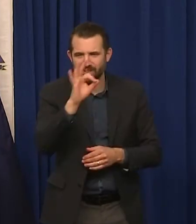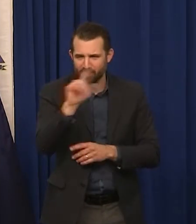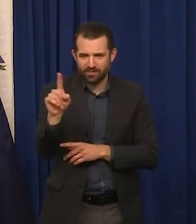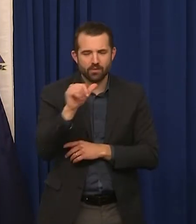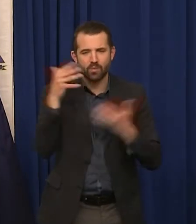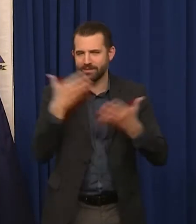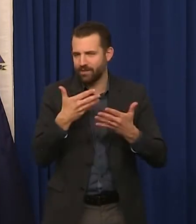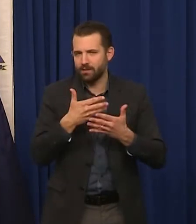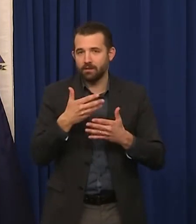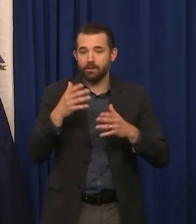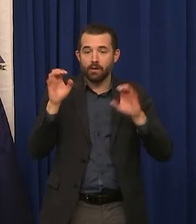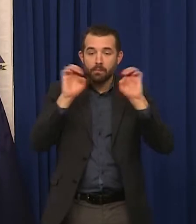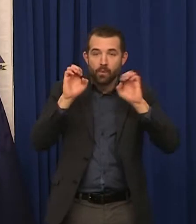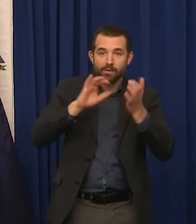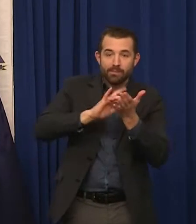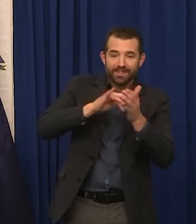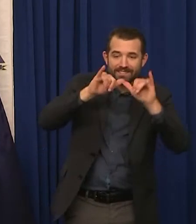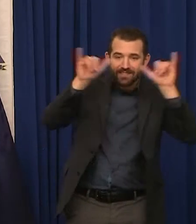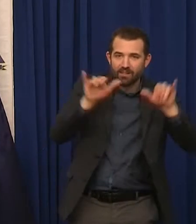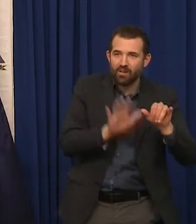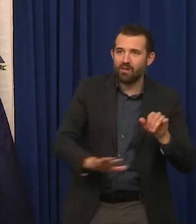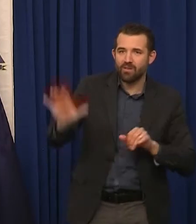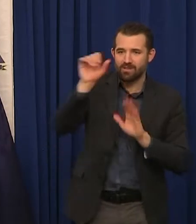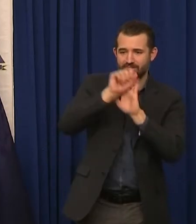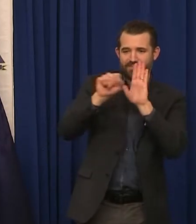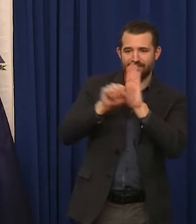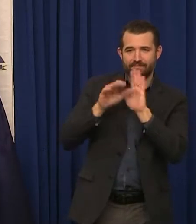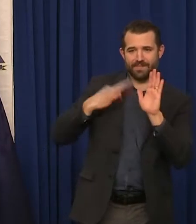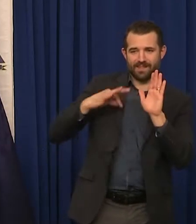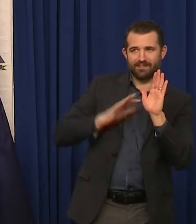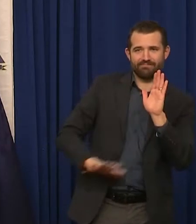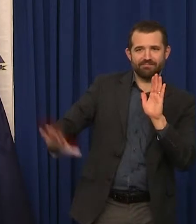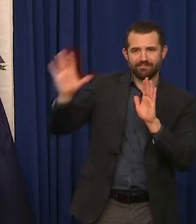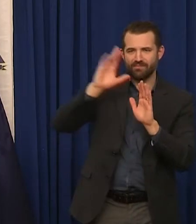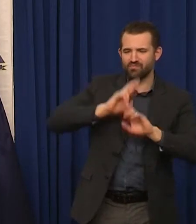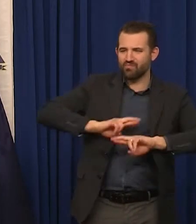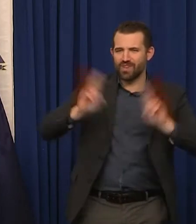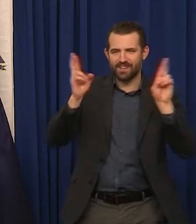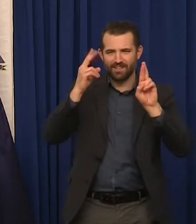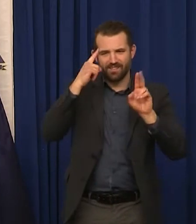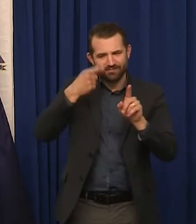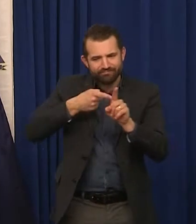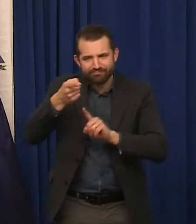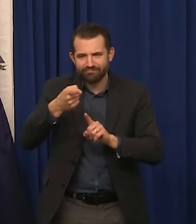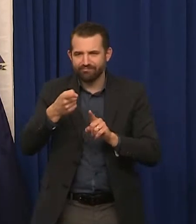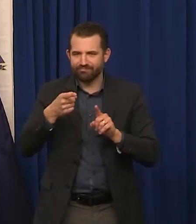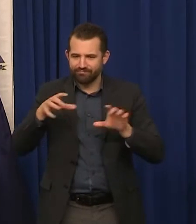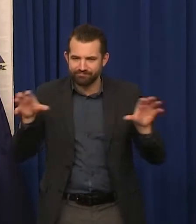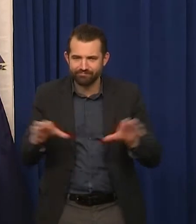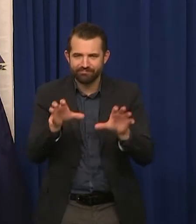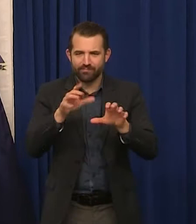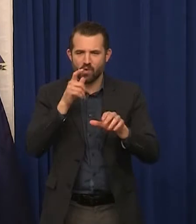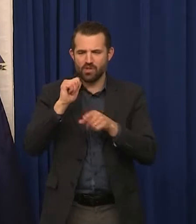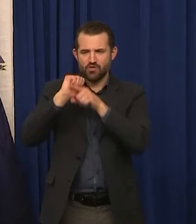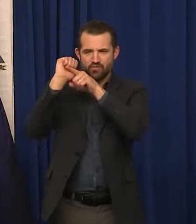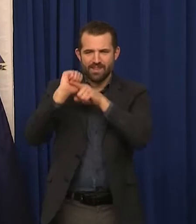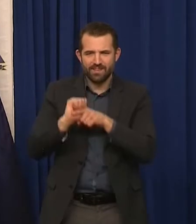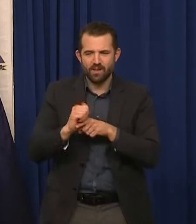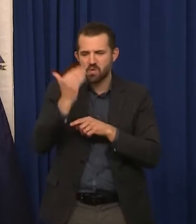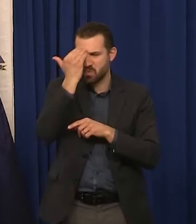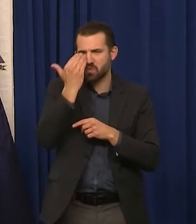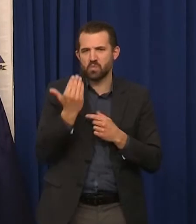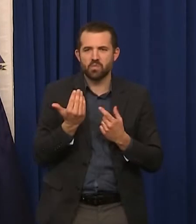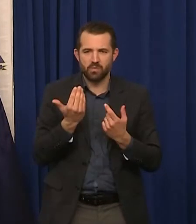across Maine is staffed with first-rate professionals who are trained in and aware of how to